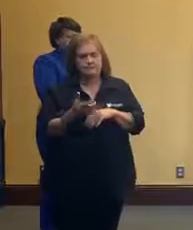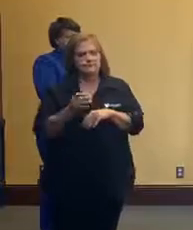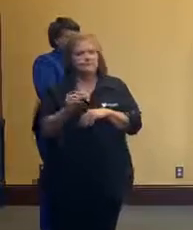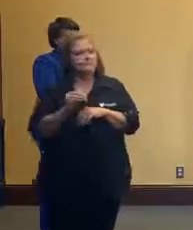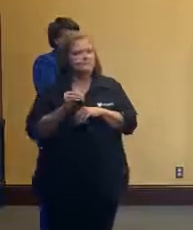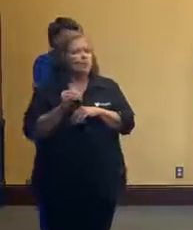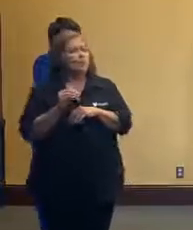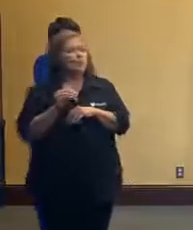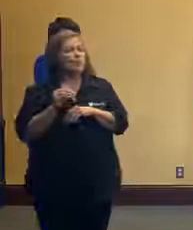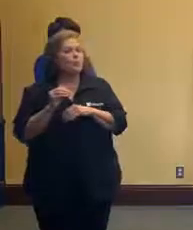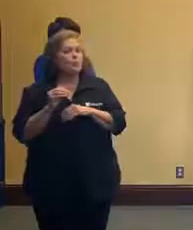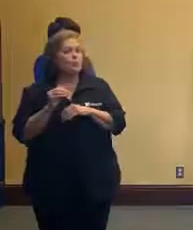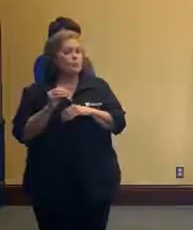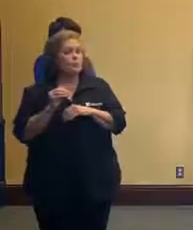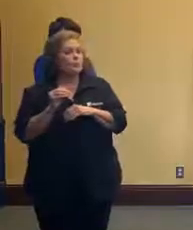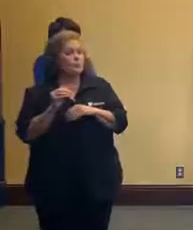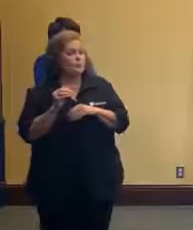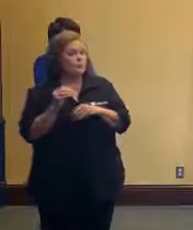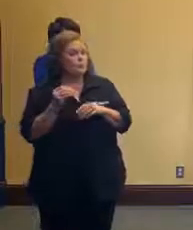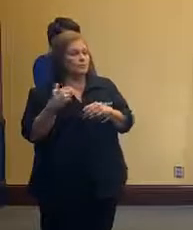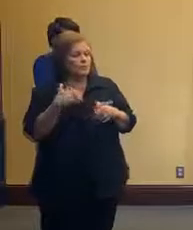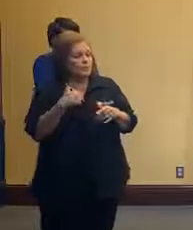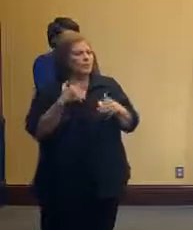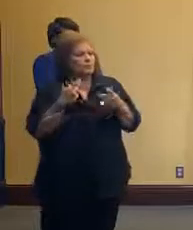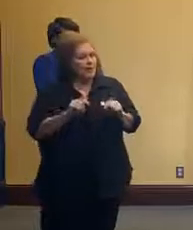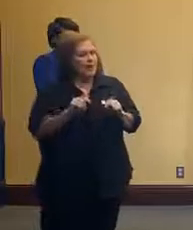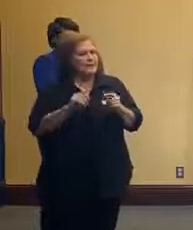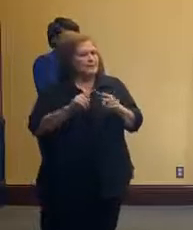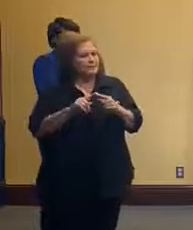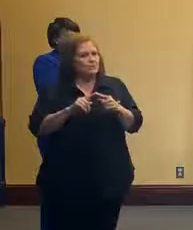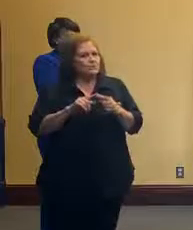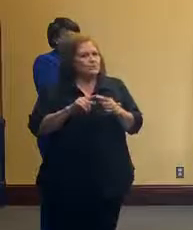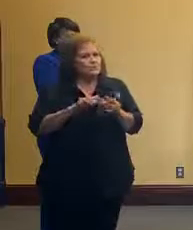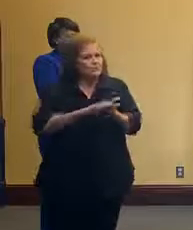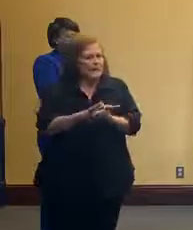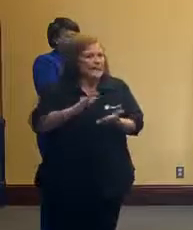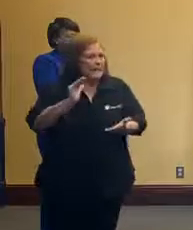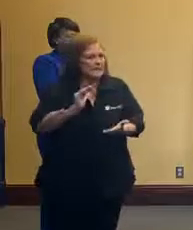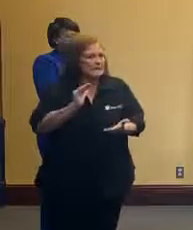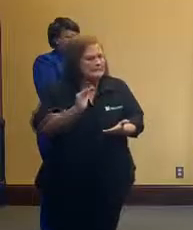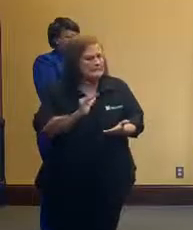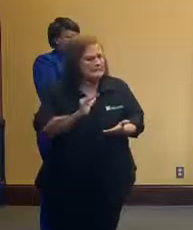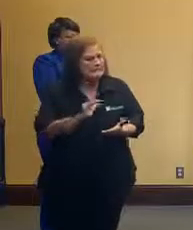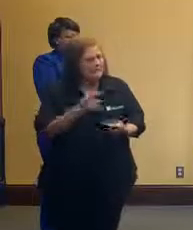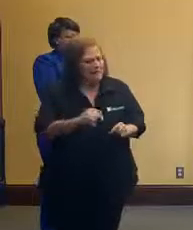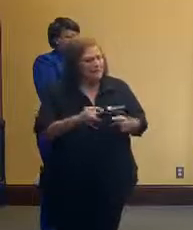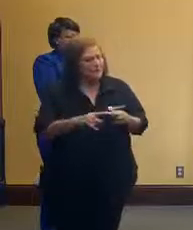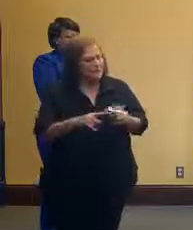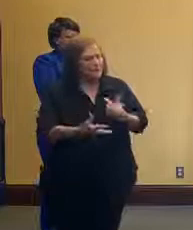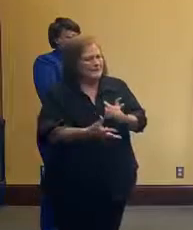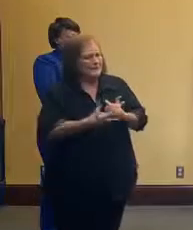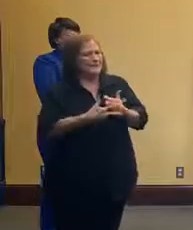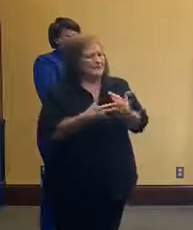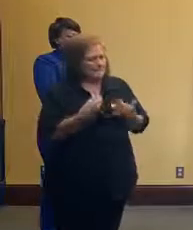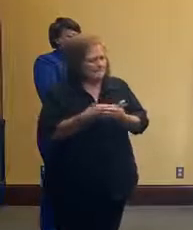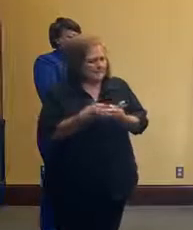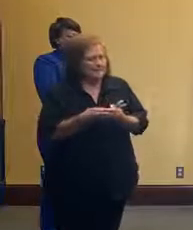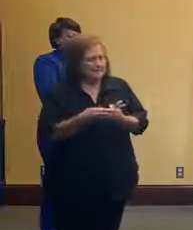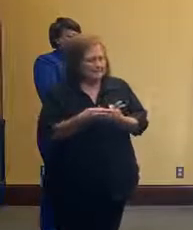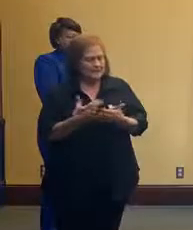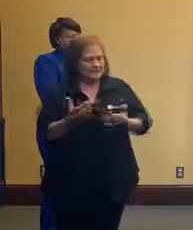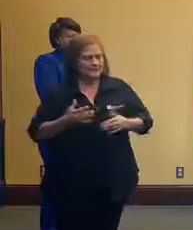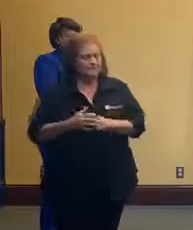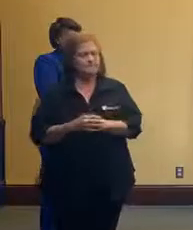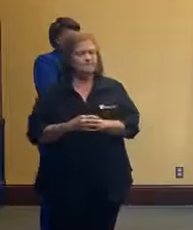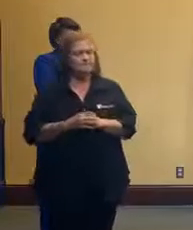back, going lower on our contractual spend will certainly provide, it's two sides of the cost. So less enforcement actually